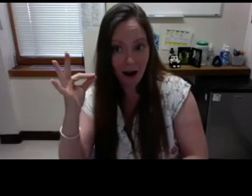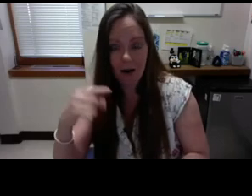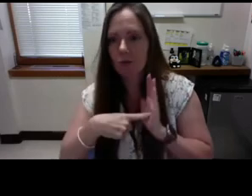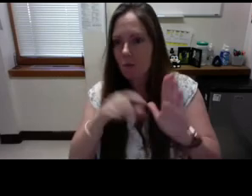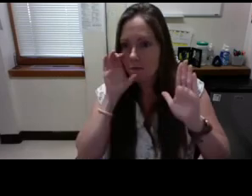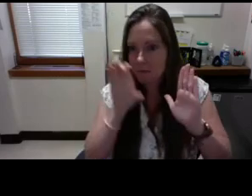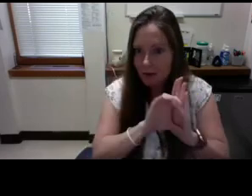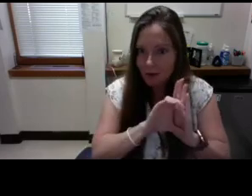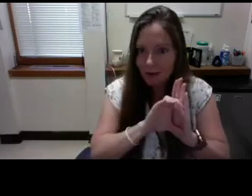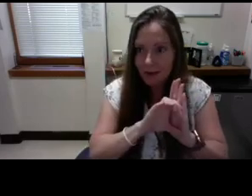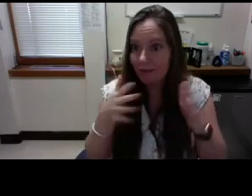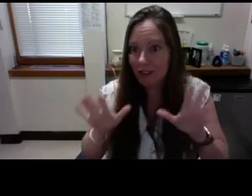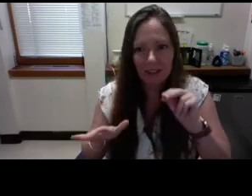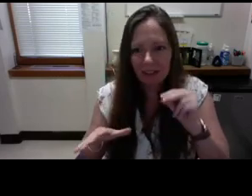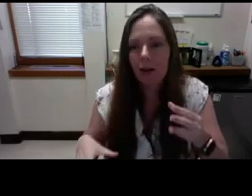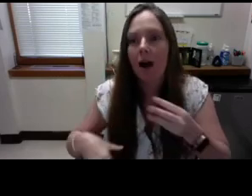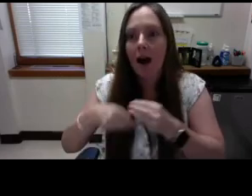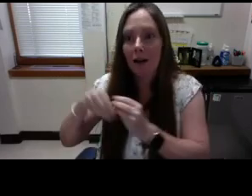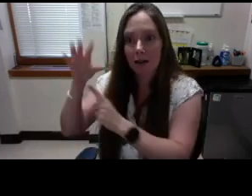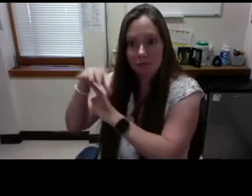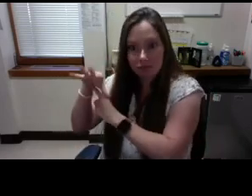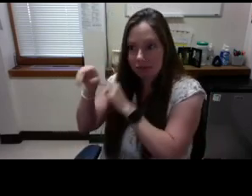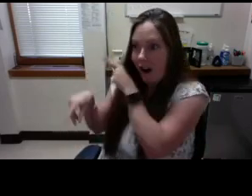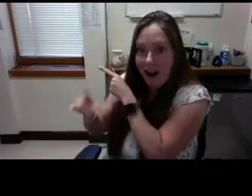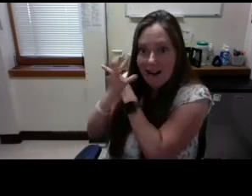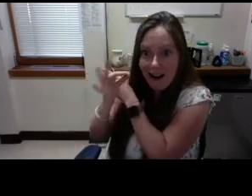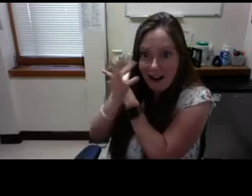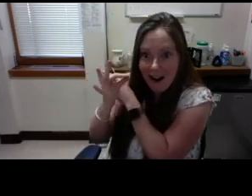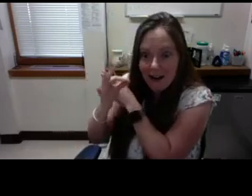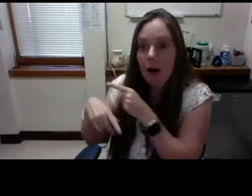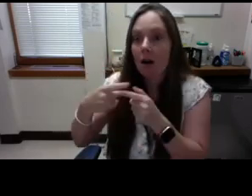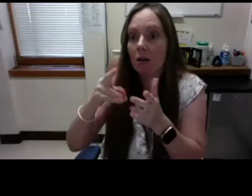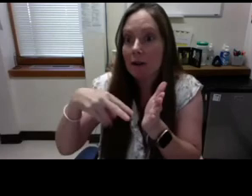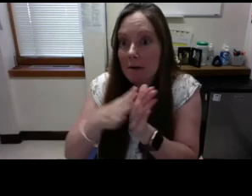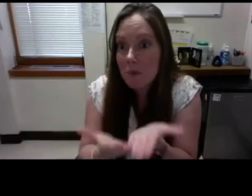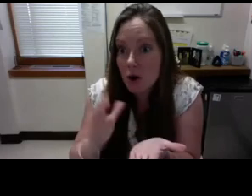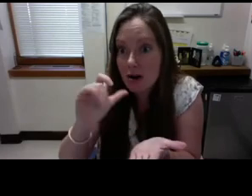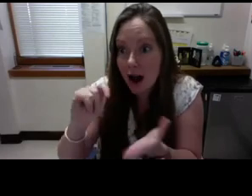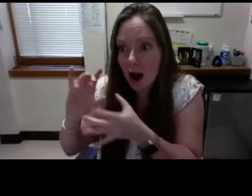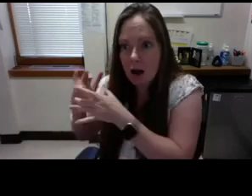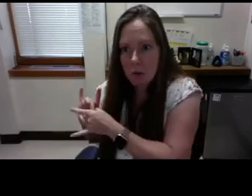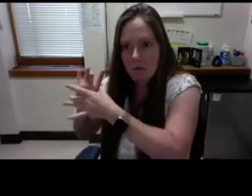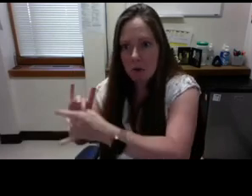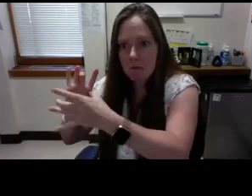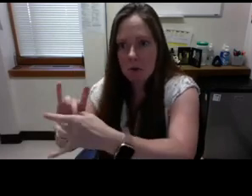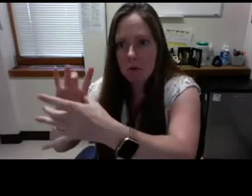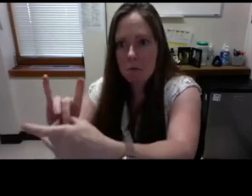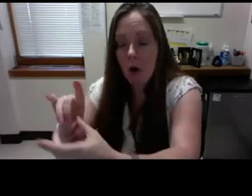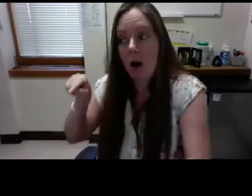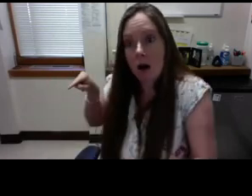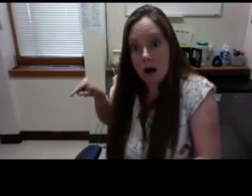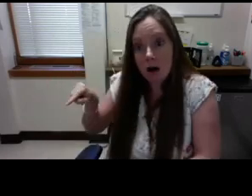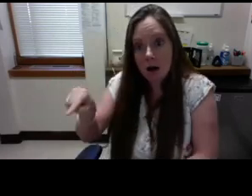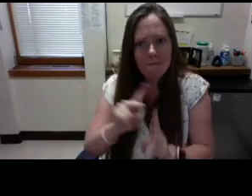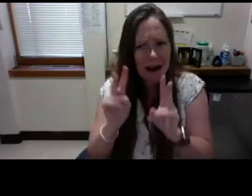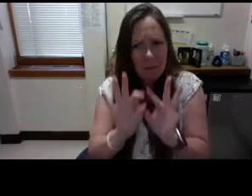spelled and then the sign and then a picture, then add maybe a video and then a book of